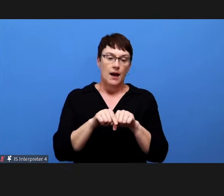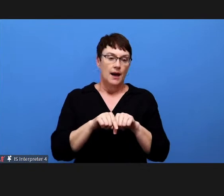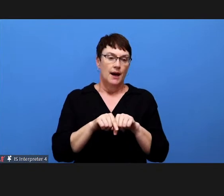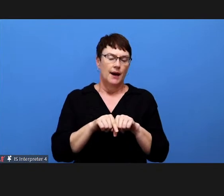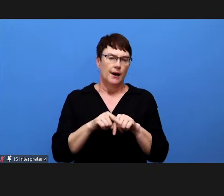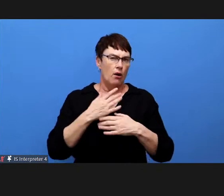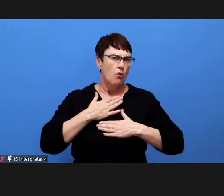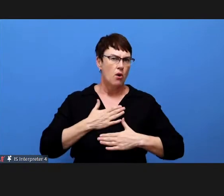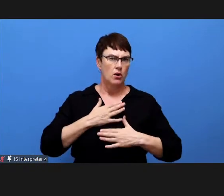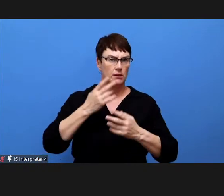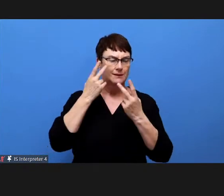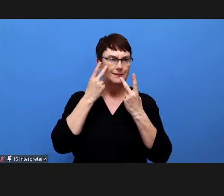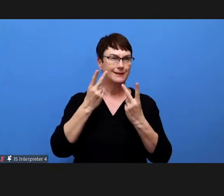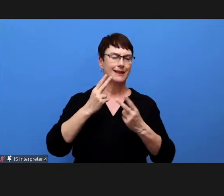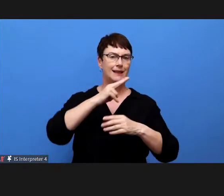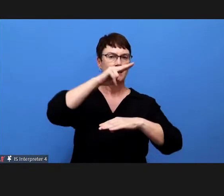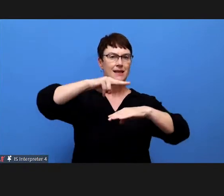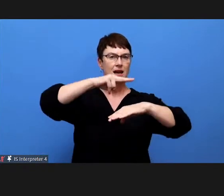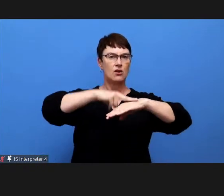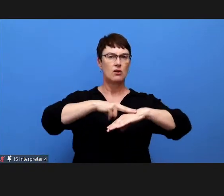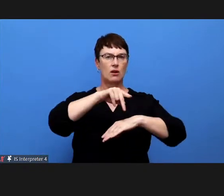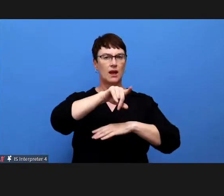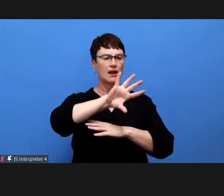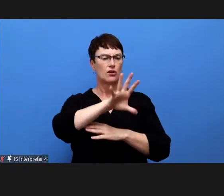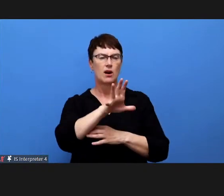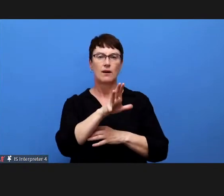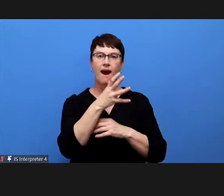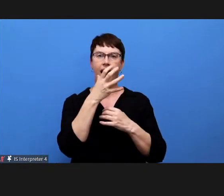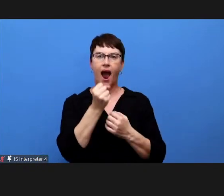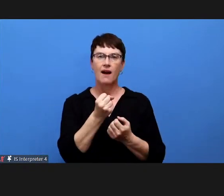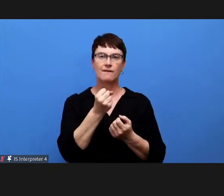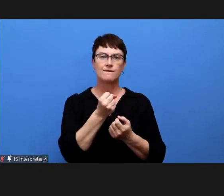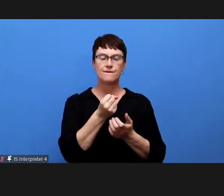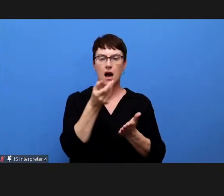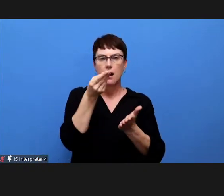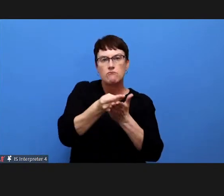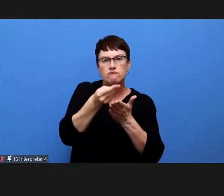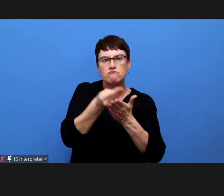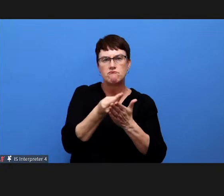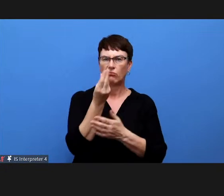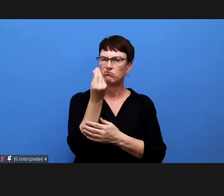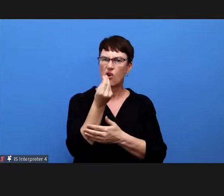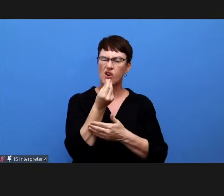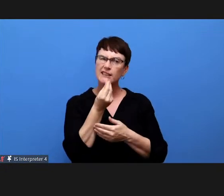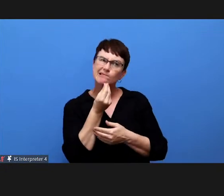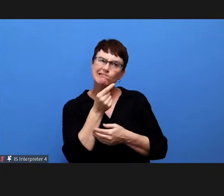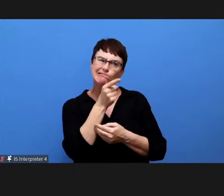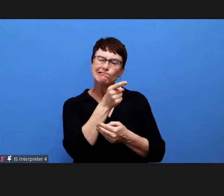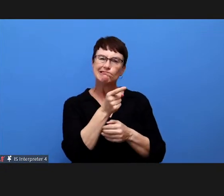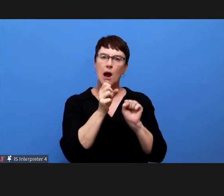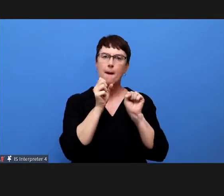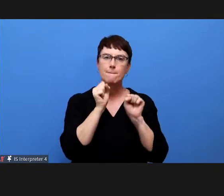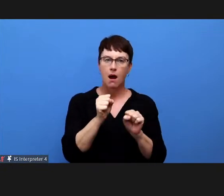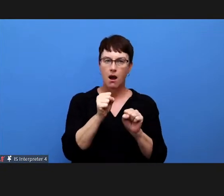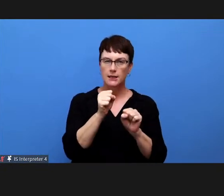national resources to invest in these systems in a manner that is predictable to the statisticians?